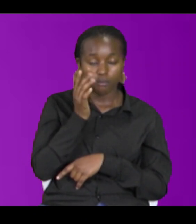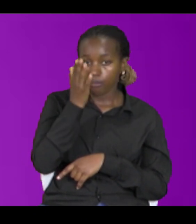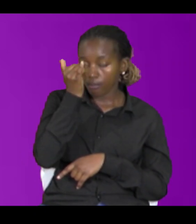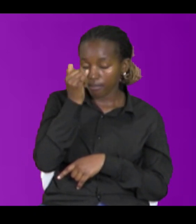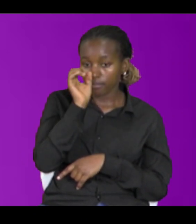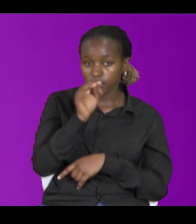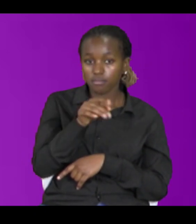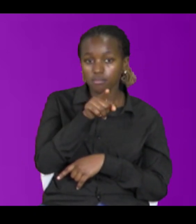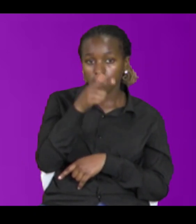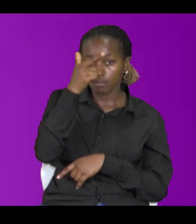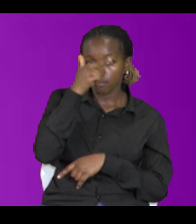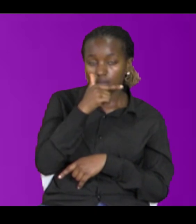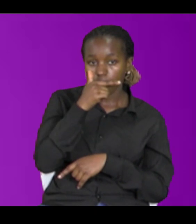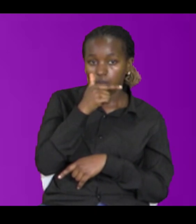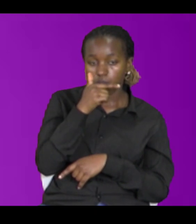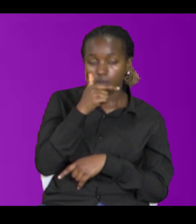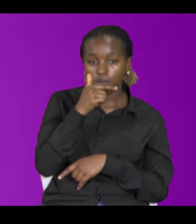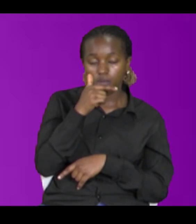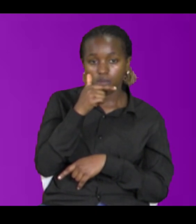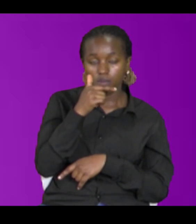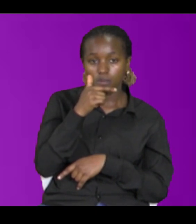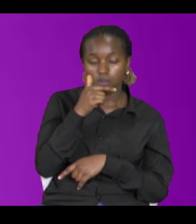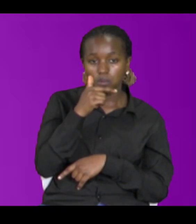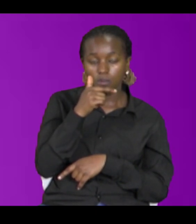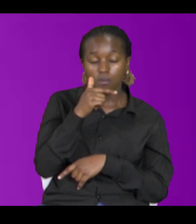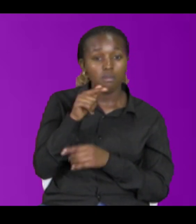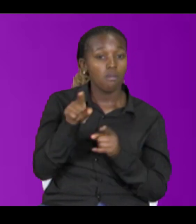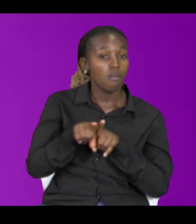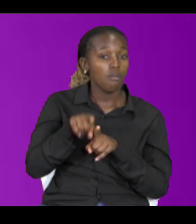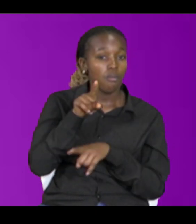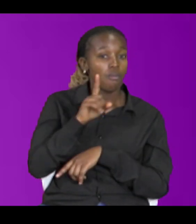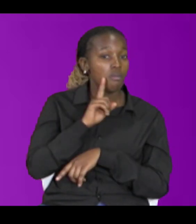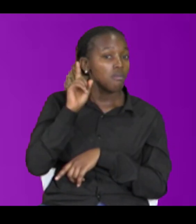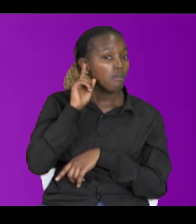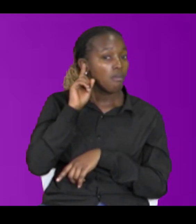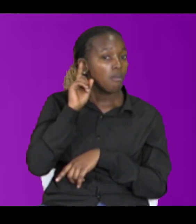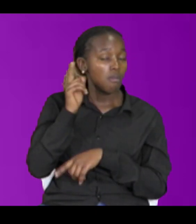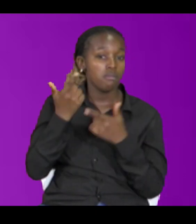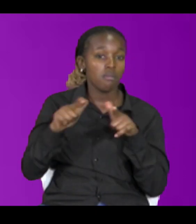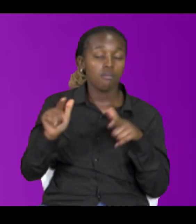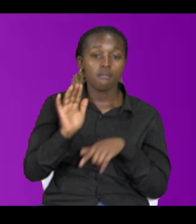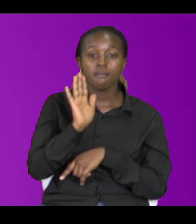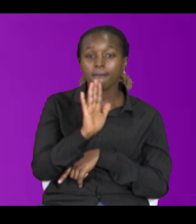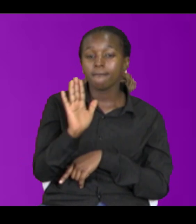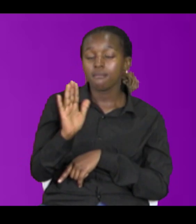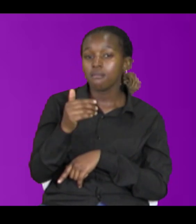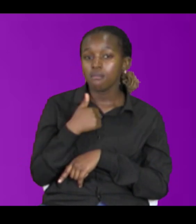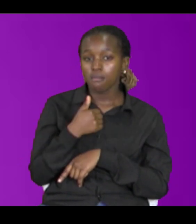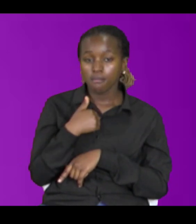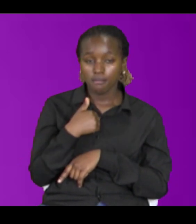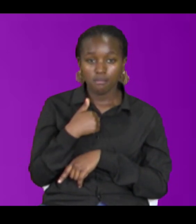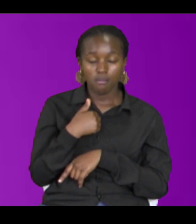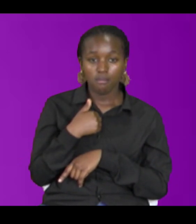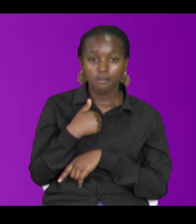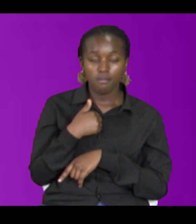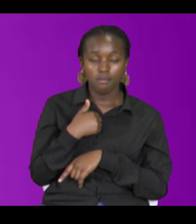with visual impairment and the deaf, they have their language. For us, we have braille,